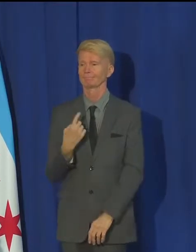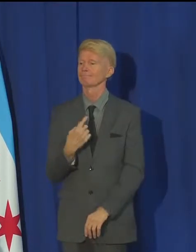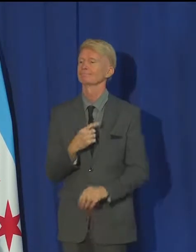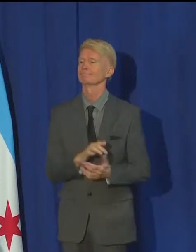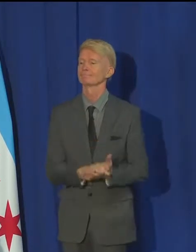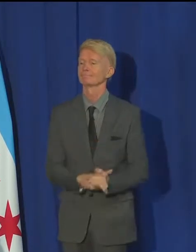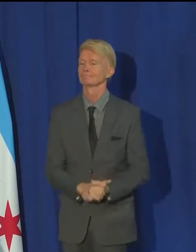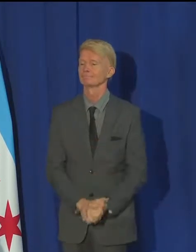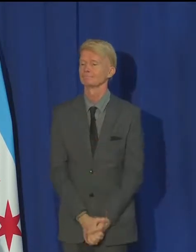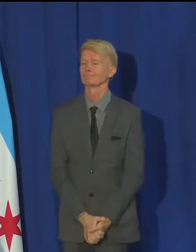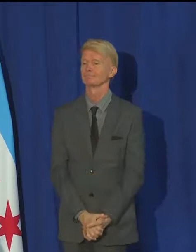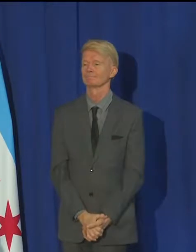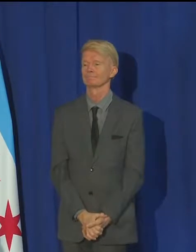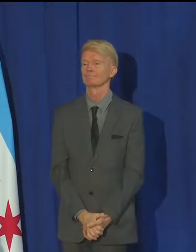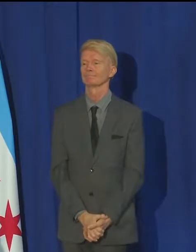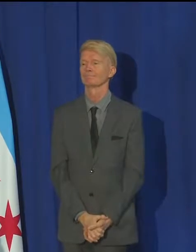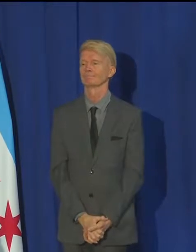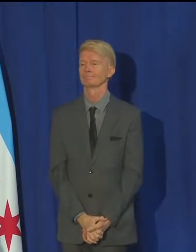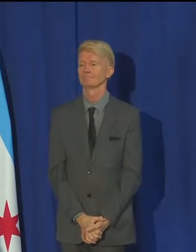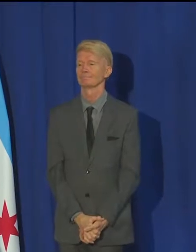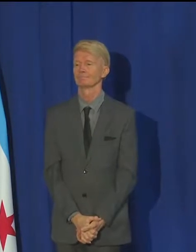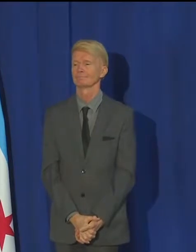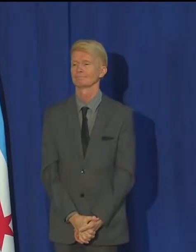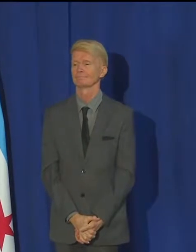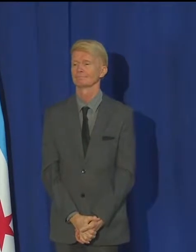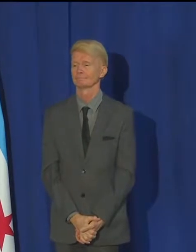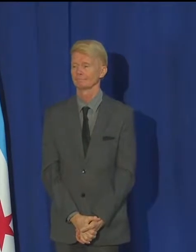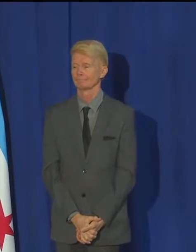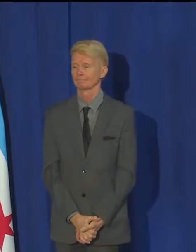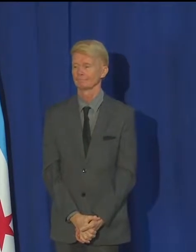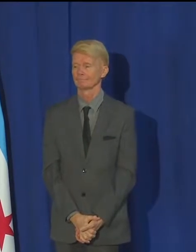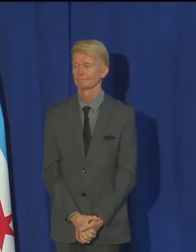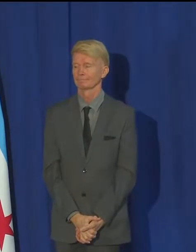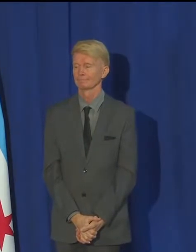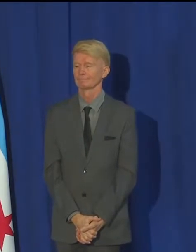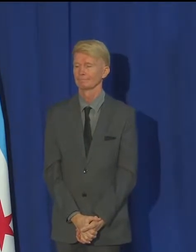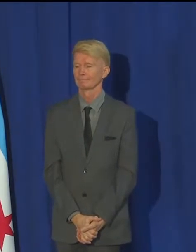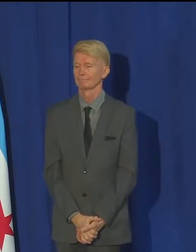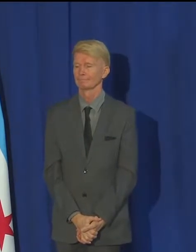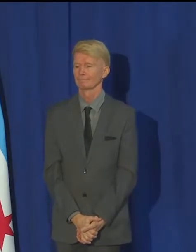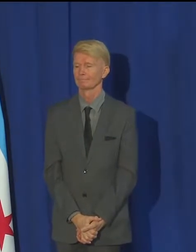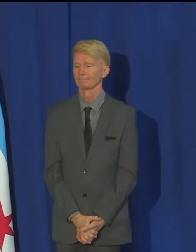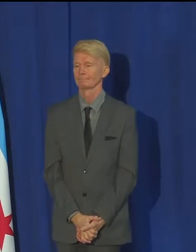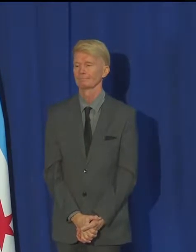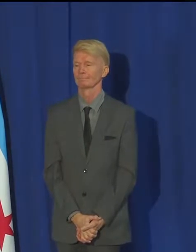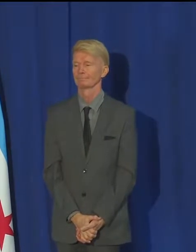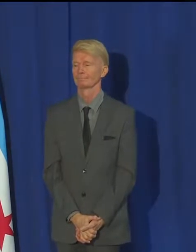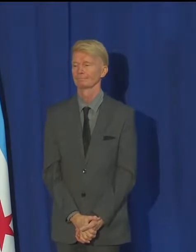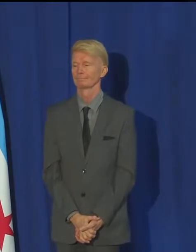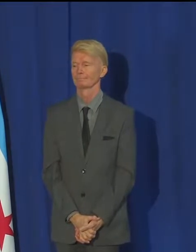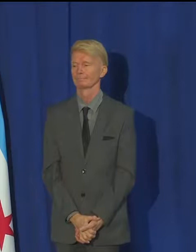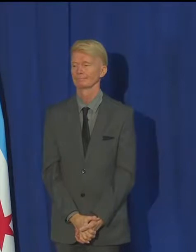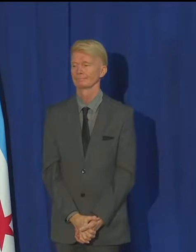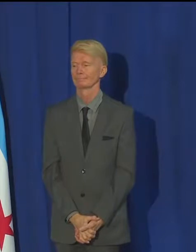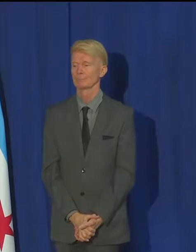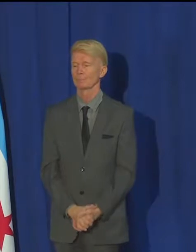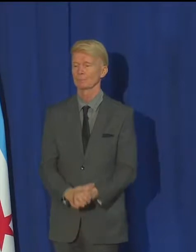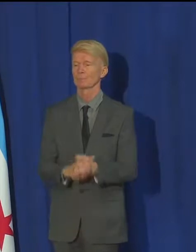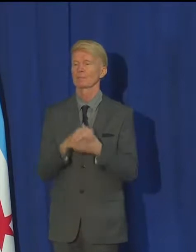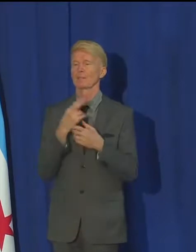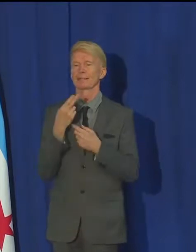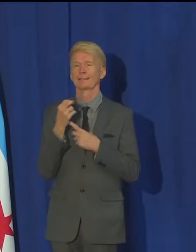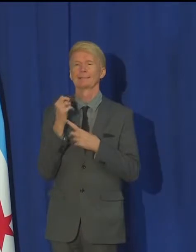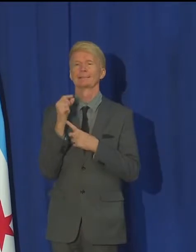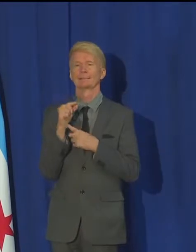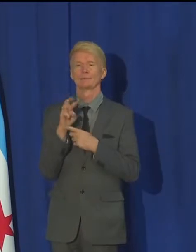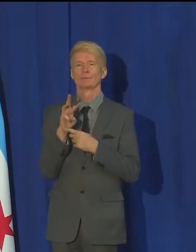WBEZ is saying that many Southeast Side residents that they've spoken with in Hegwisch